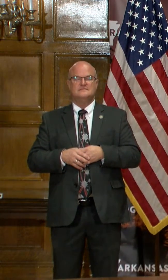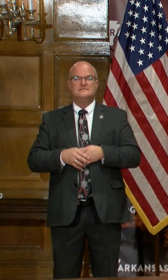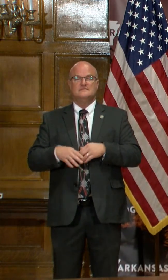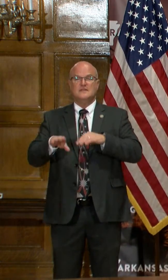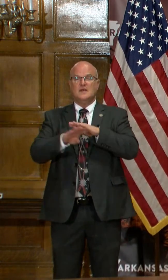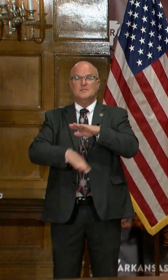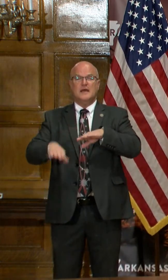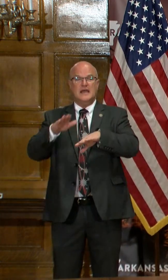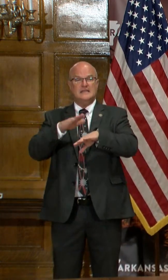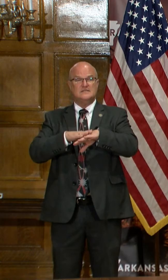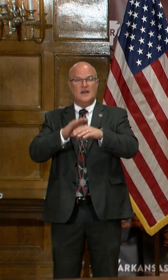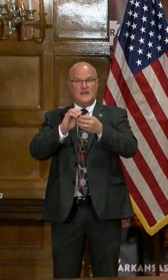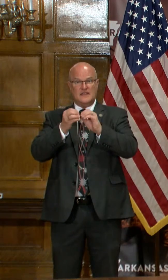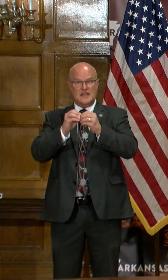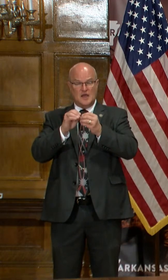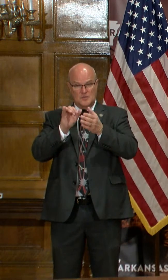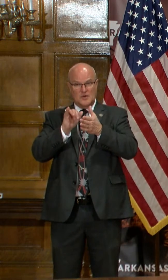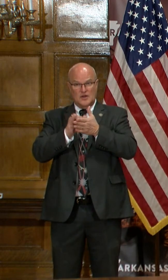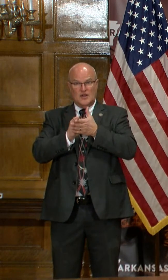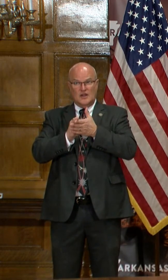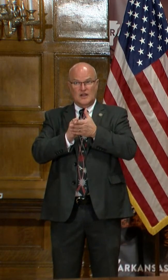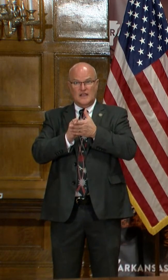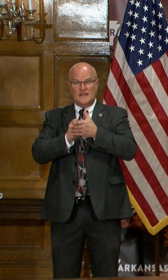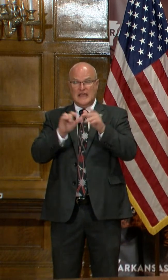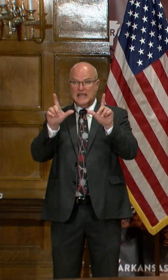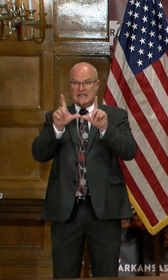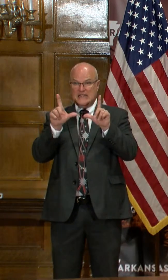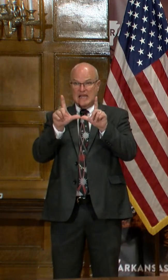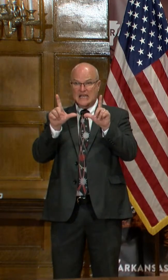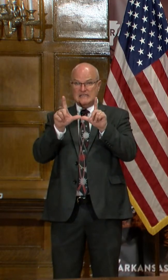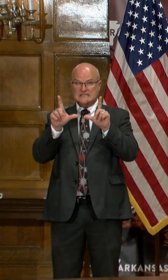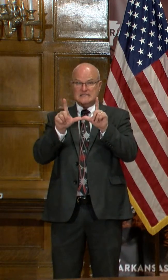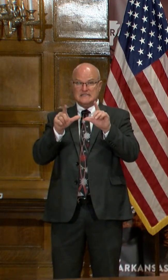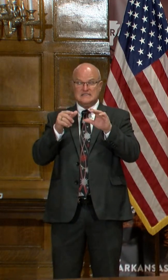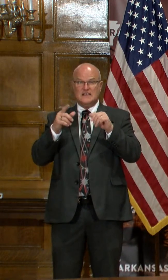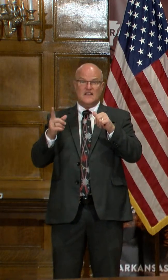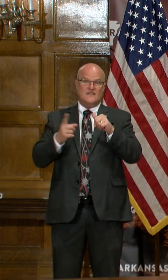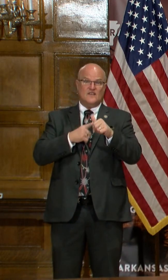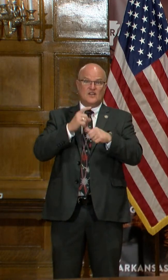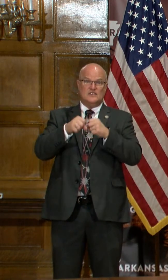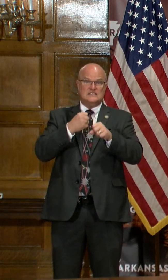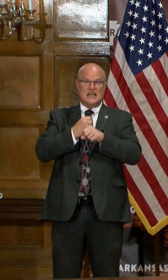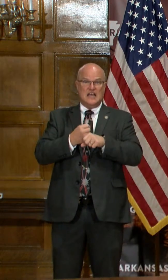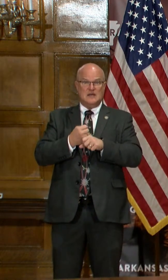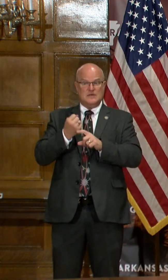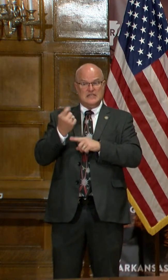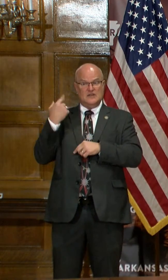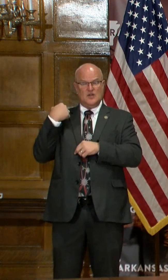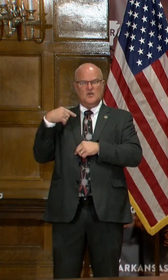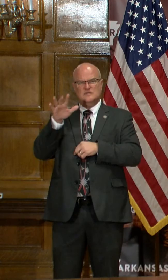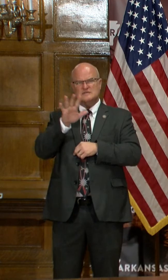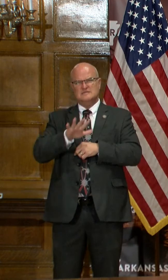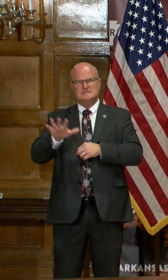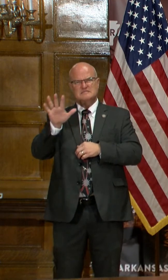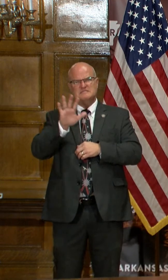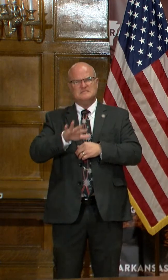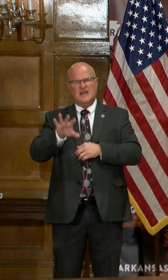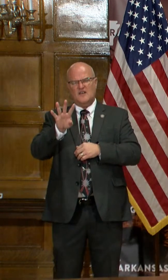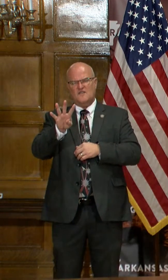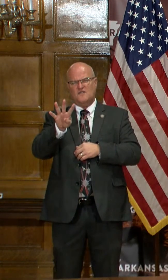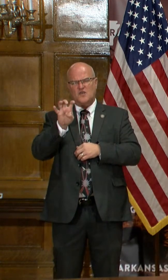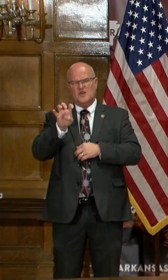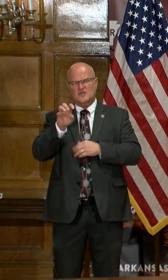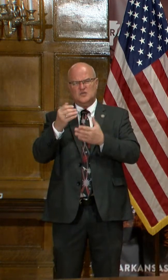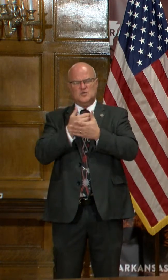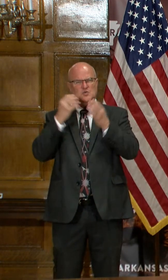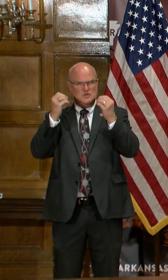Based on the number that licensed for the first time a year ago, it was about 400